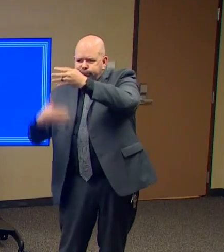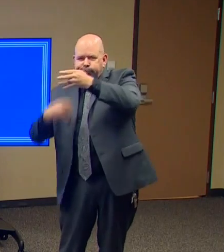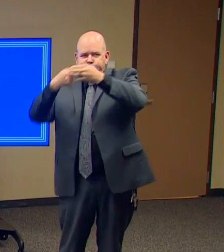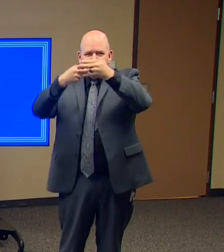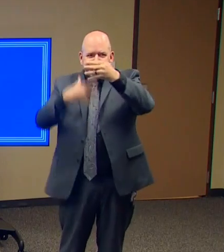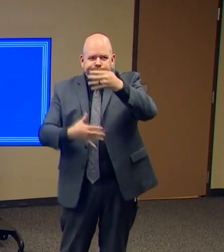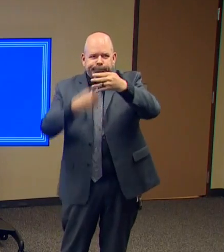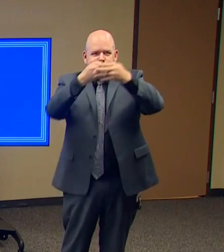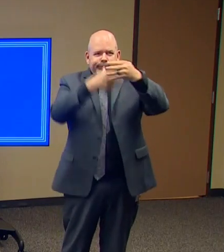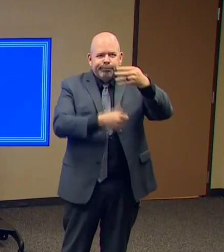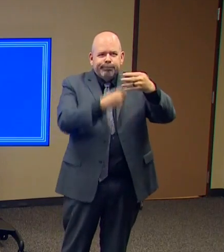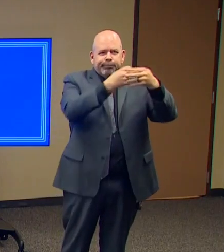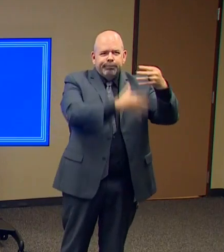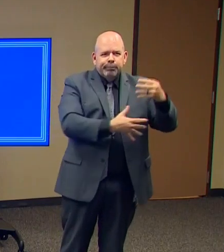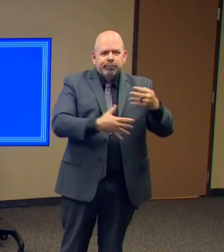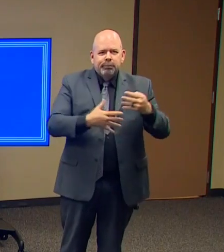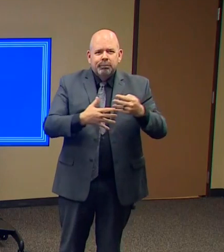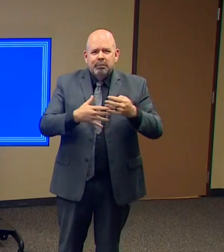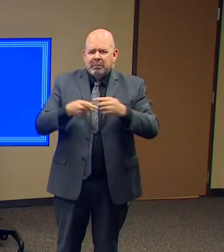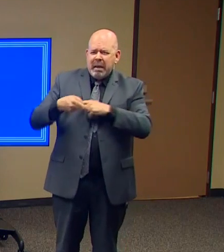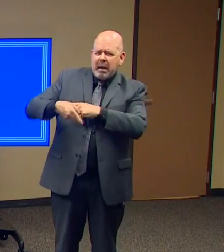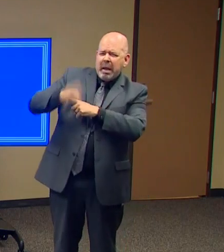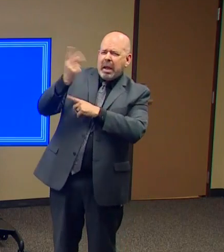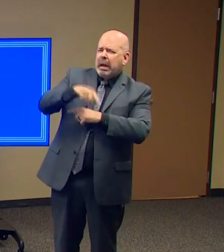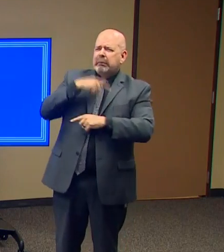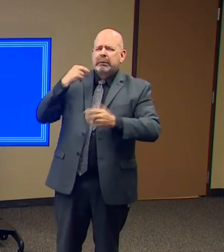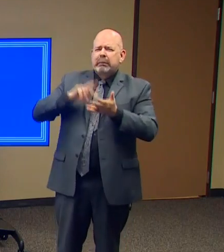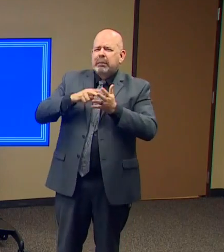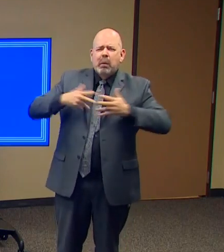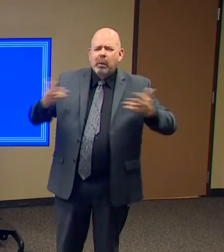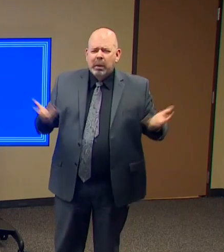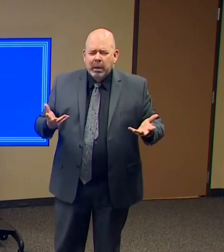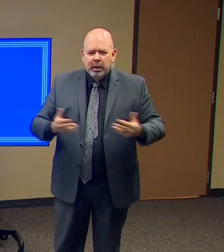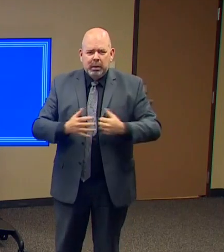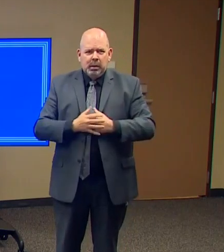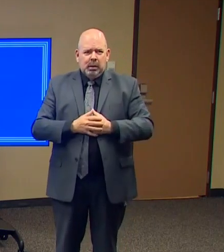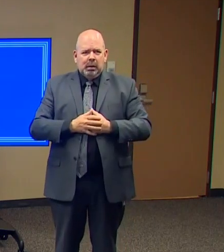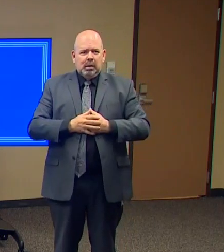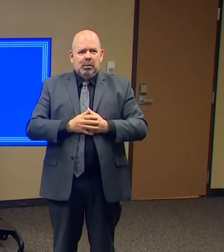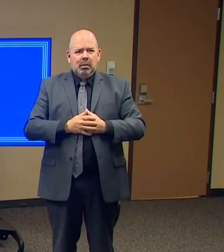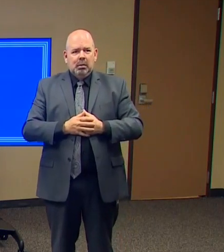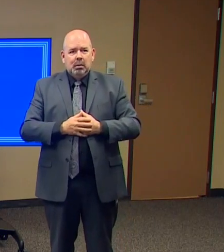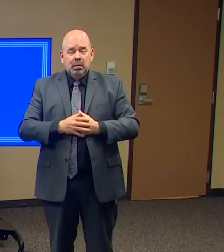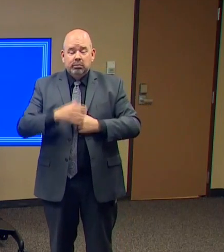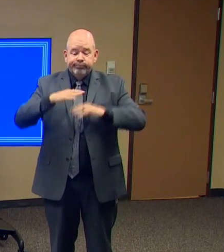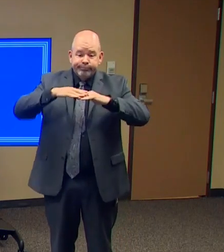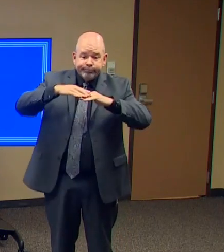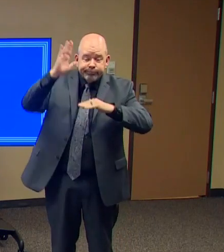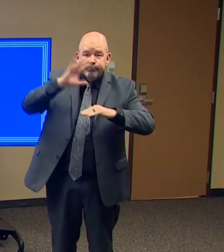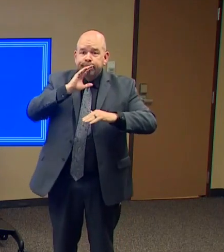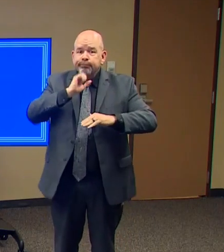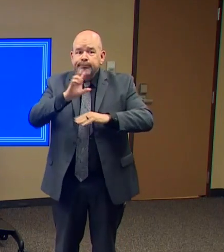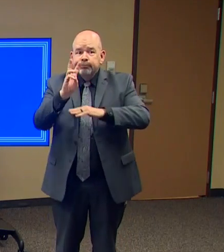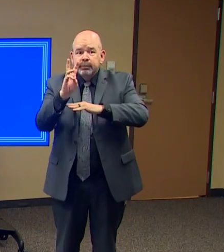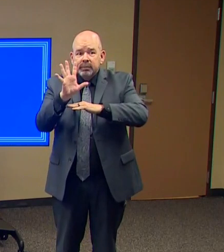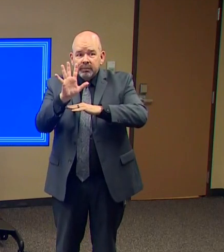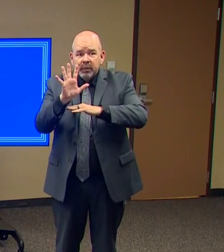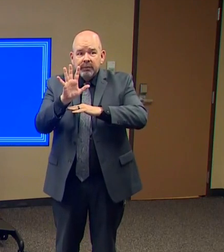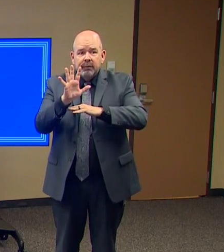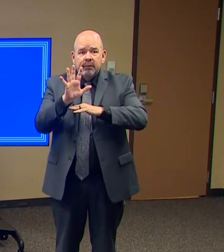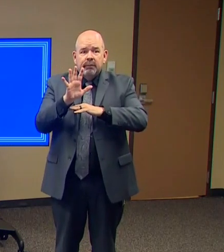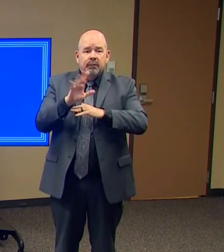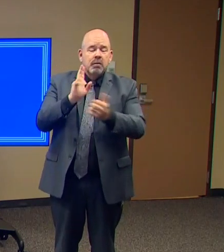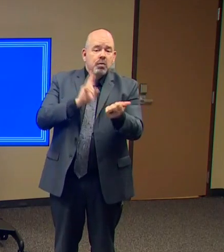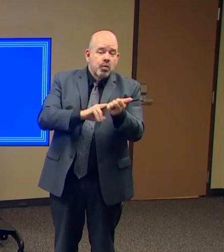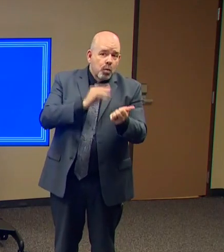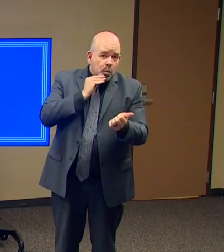high-risk individual is anyone over 65 years of age, those in nursing homes or long-term care facilities, anyone with an